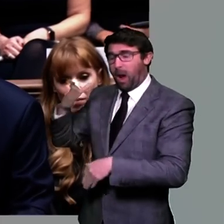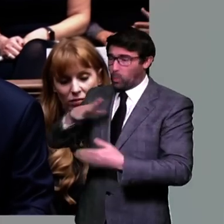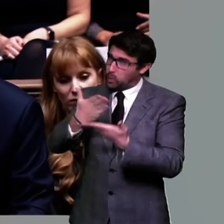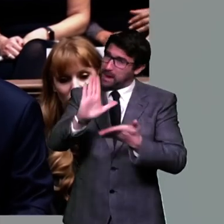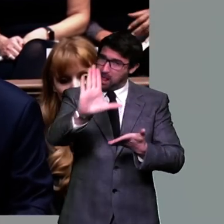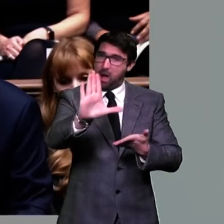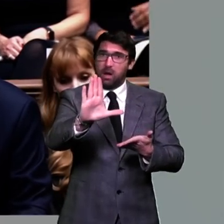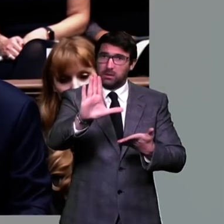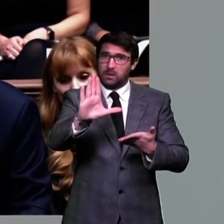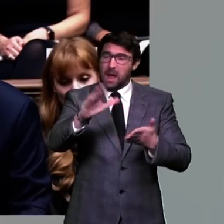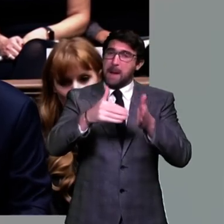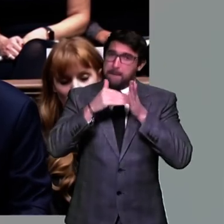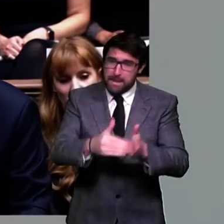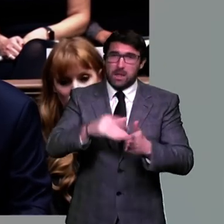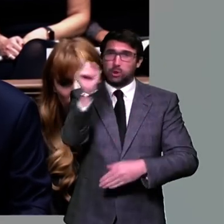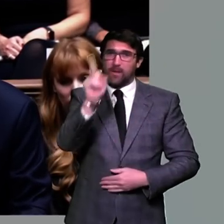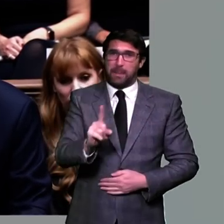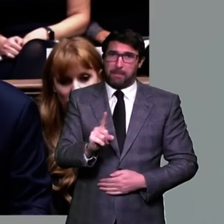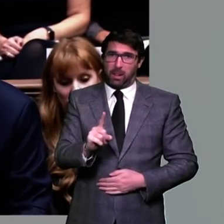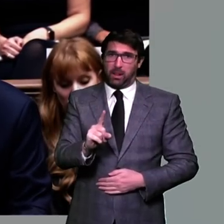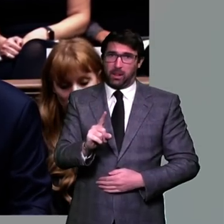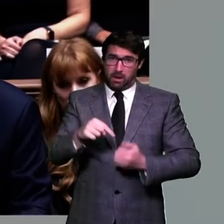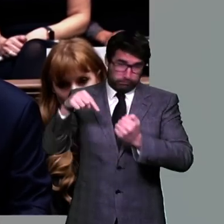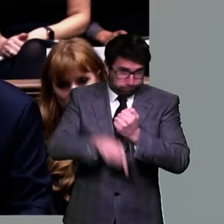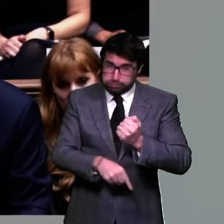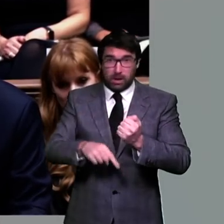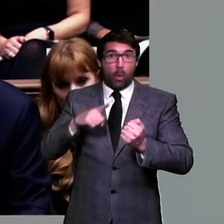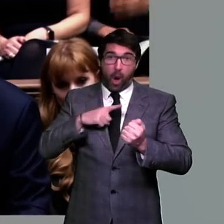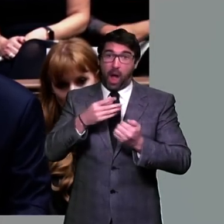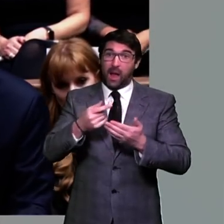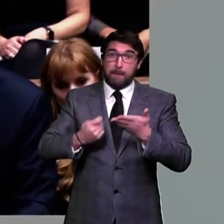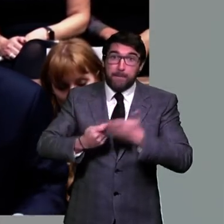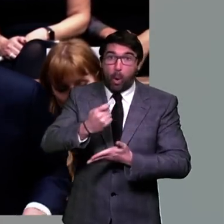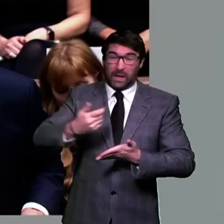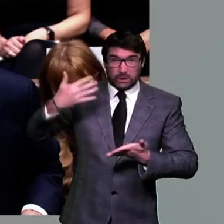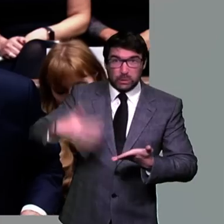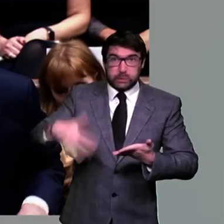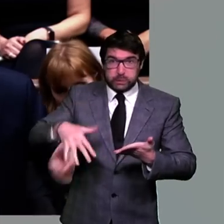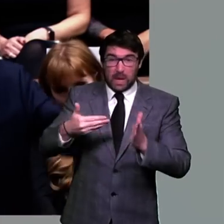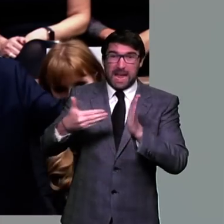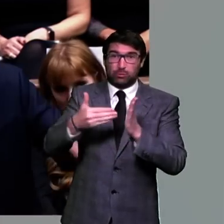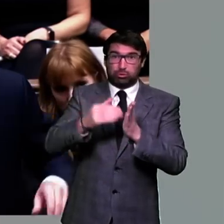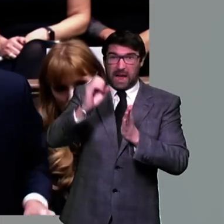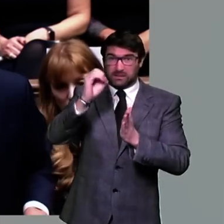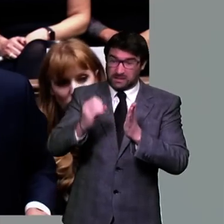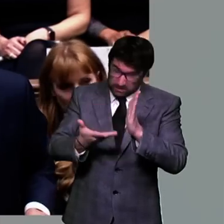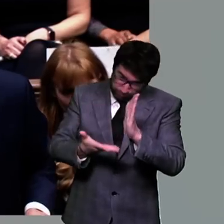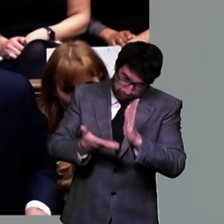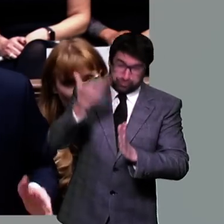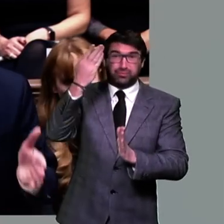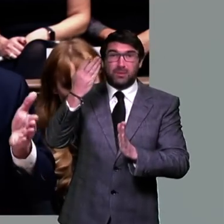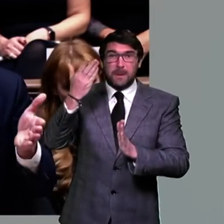fault. She shouldn't have conducted an economic experiment on the British public. But it's not just her. They put her